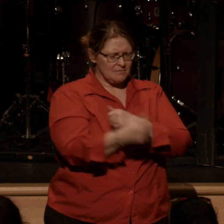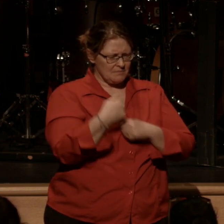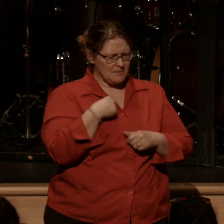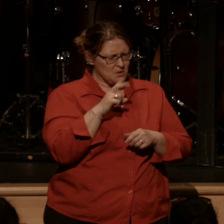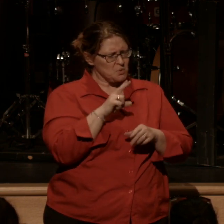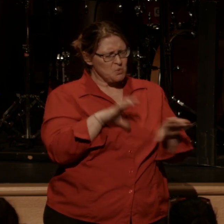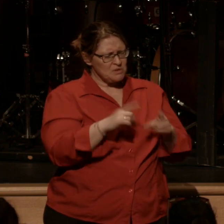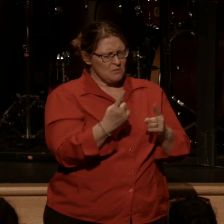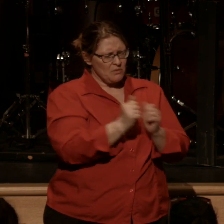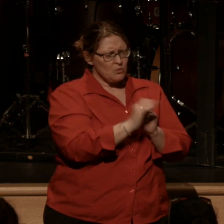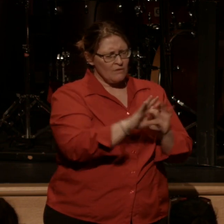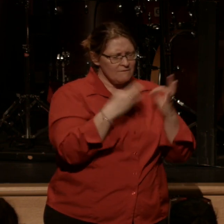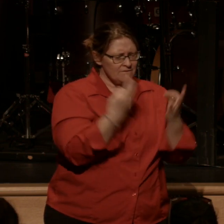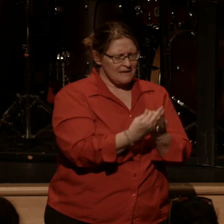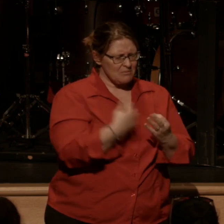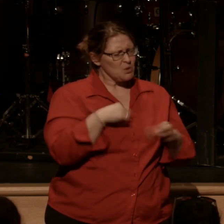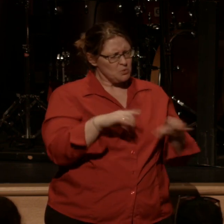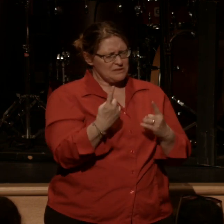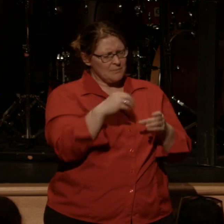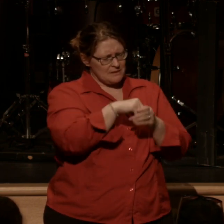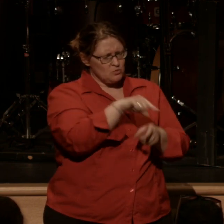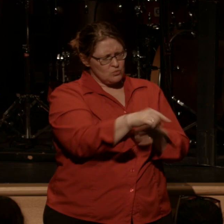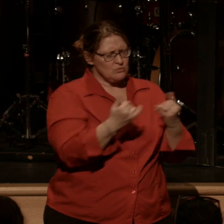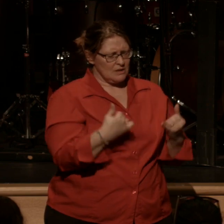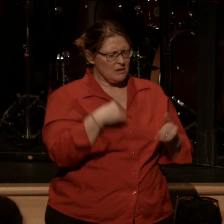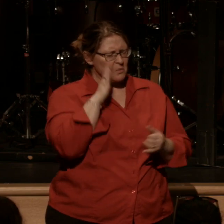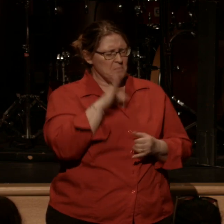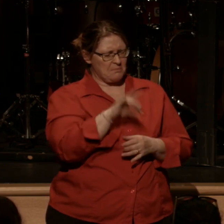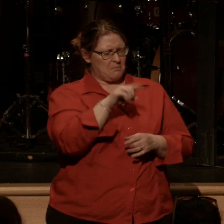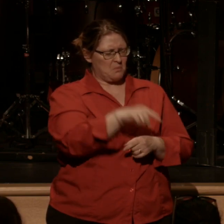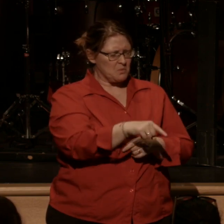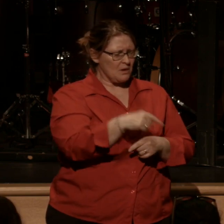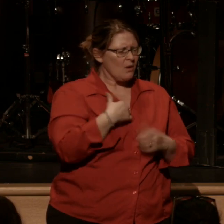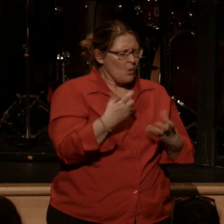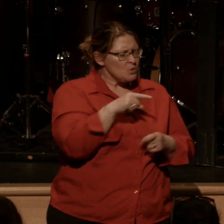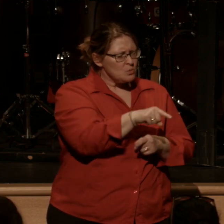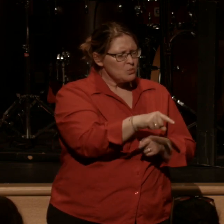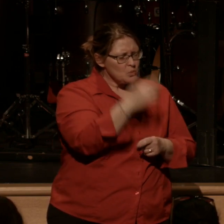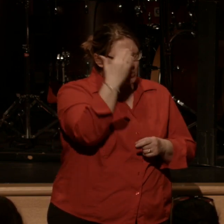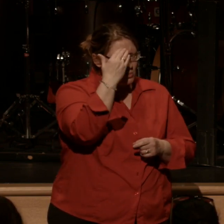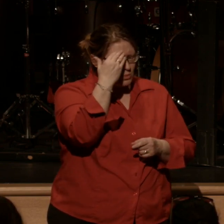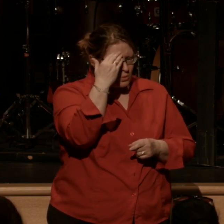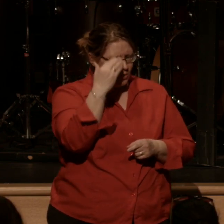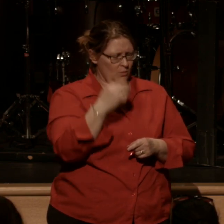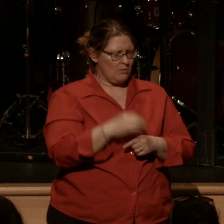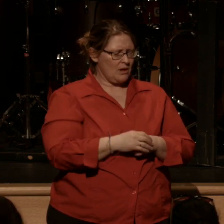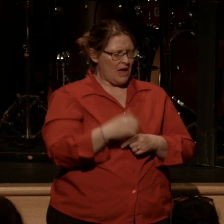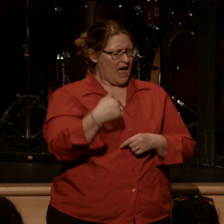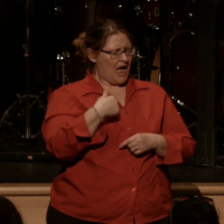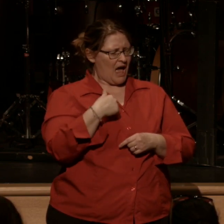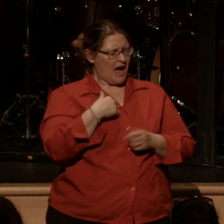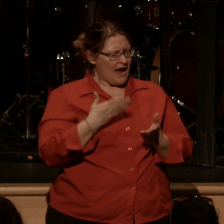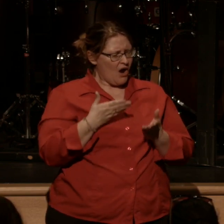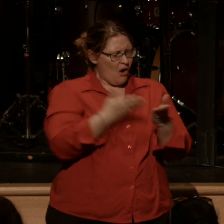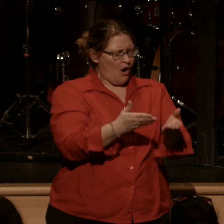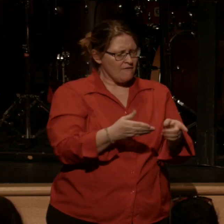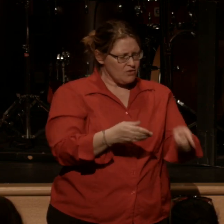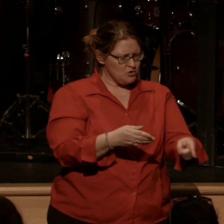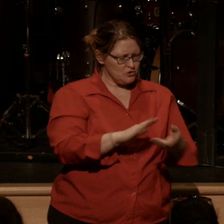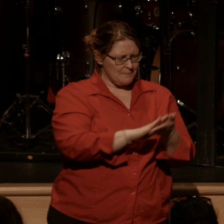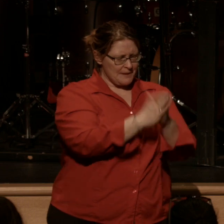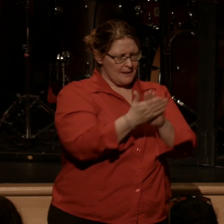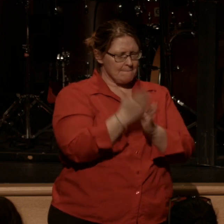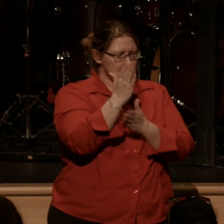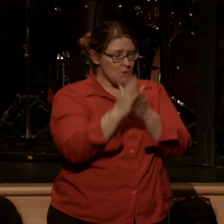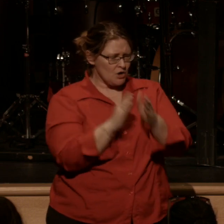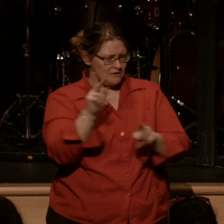in your family. I want to do something in you today. I want you to know that there is something that I offer you to become part